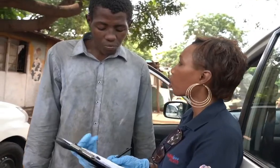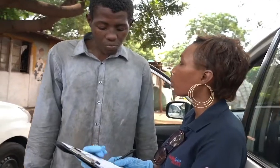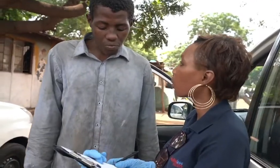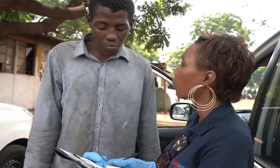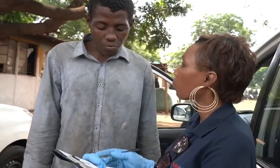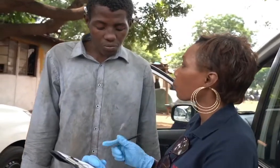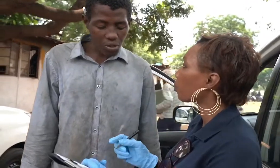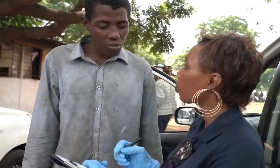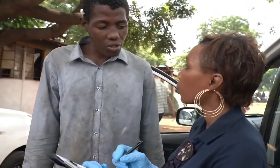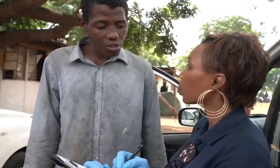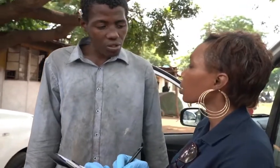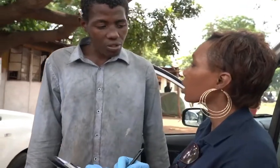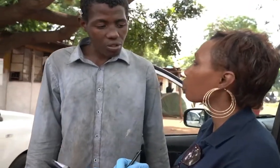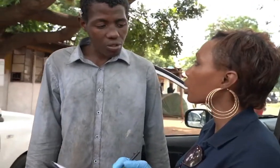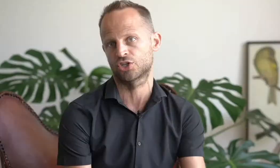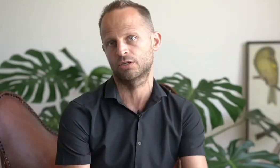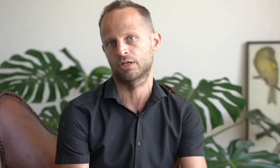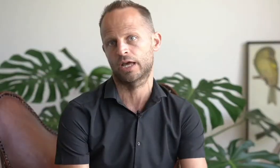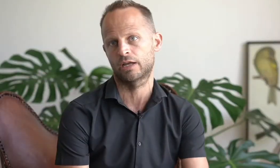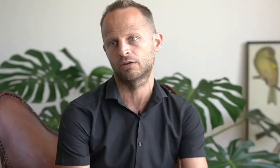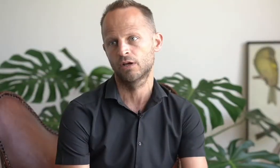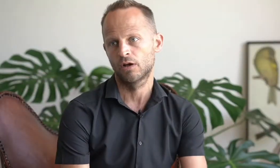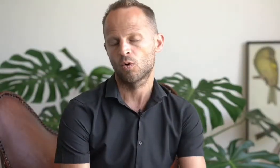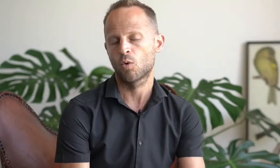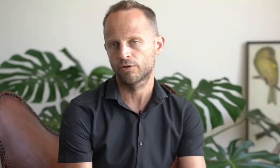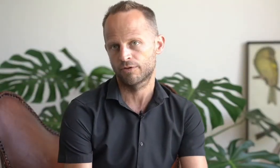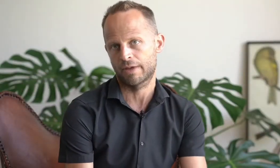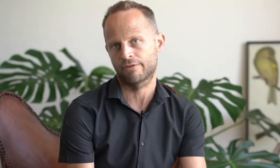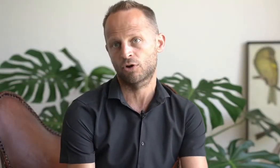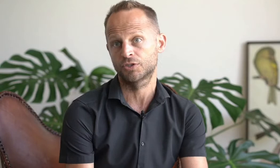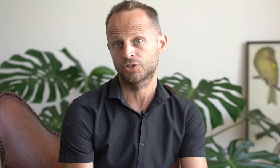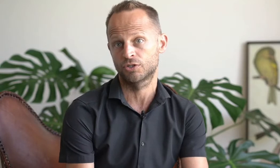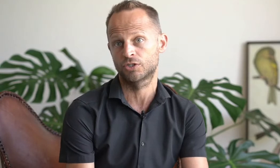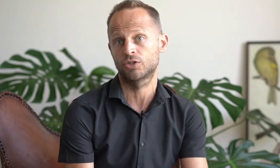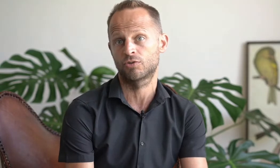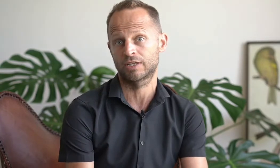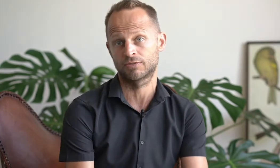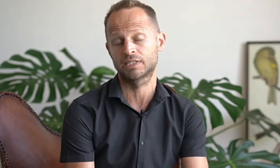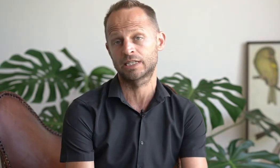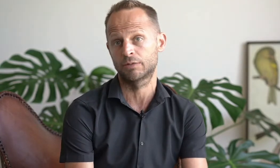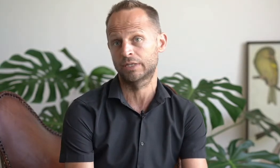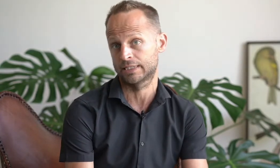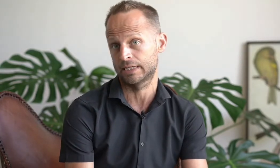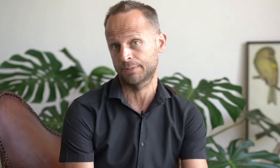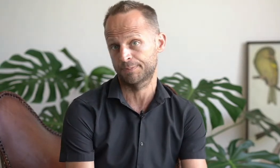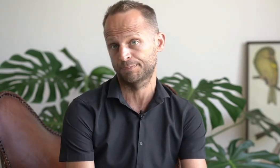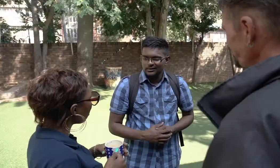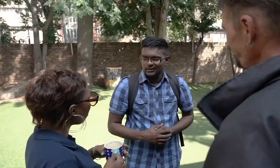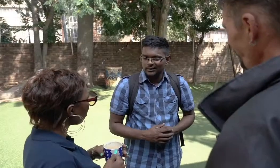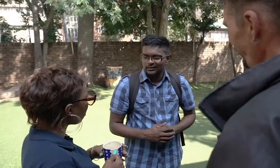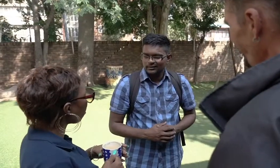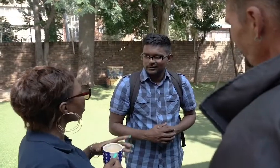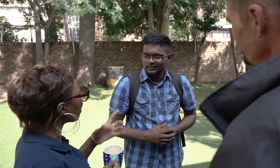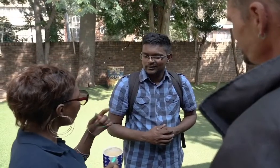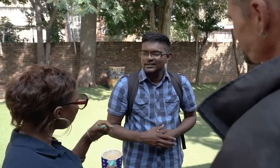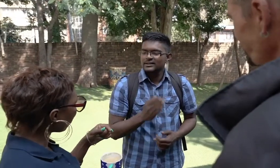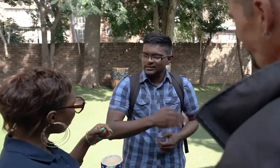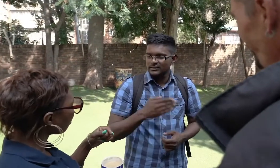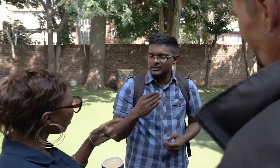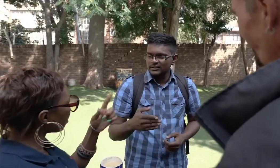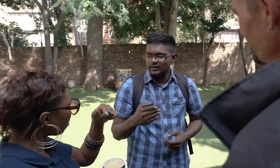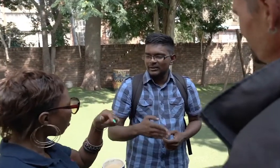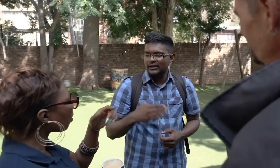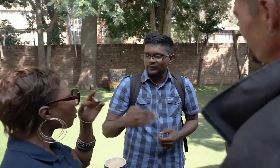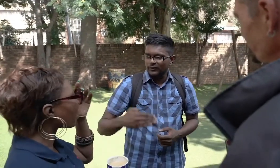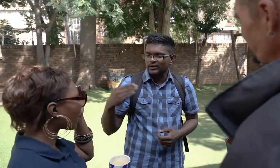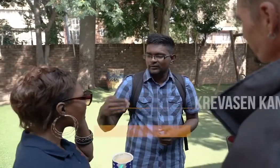great further room for integration, and all of them have concerns to threats of sustainability. Substance users did